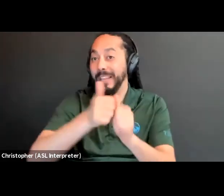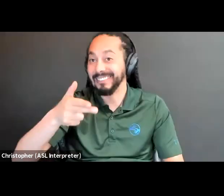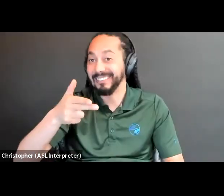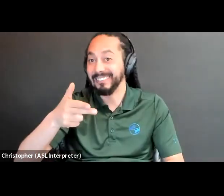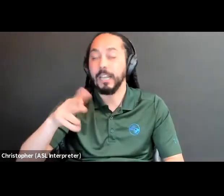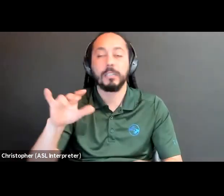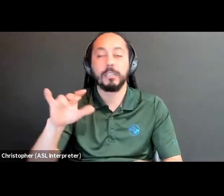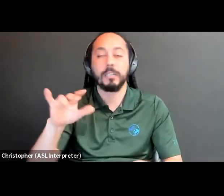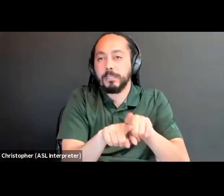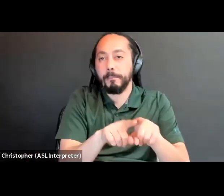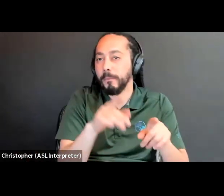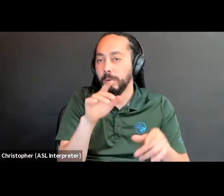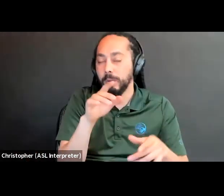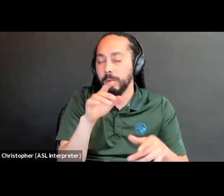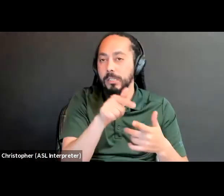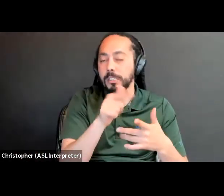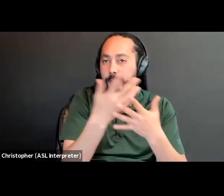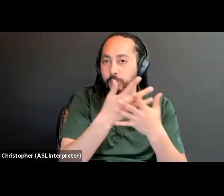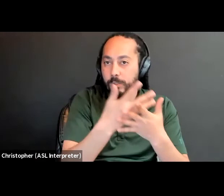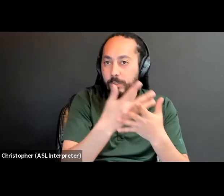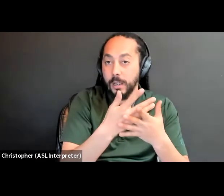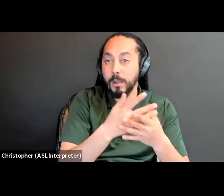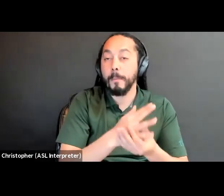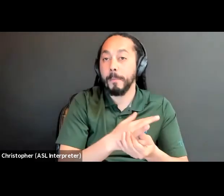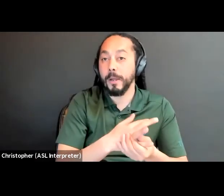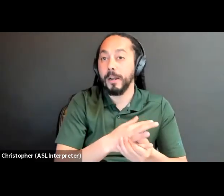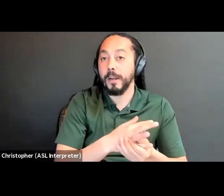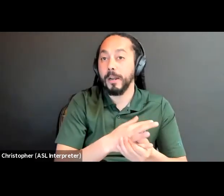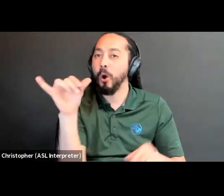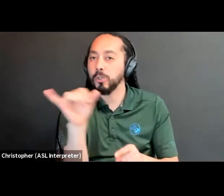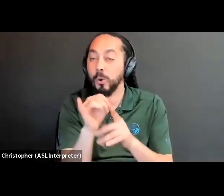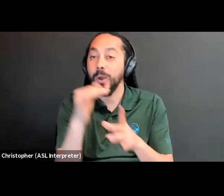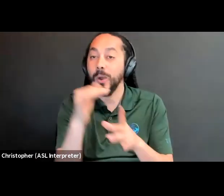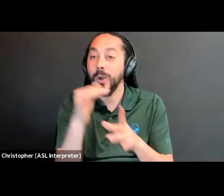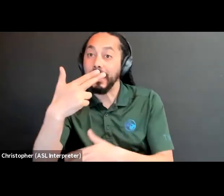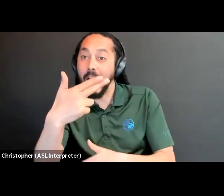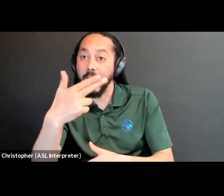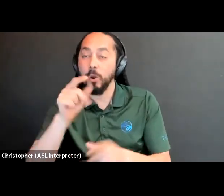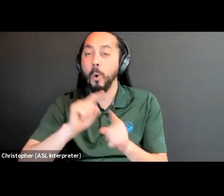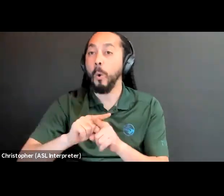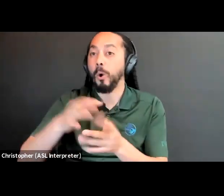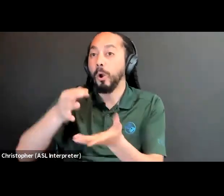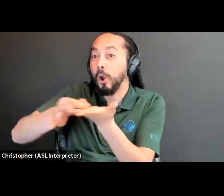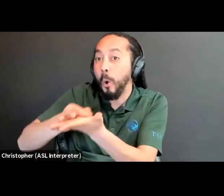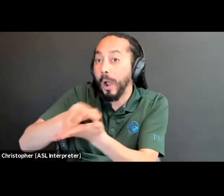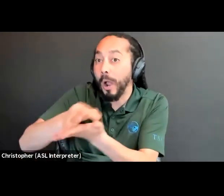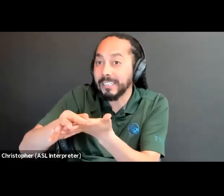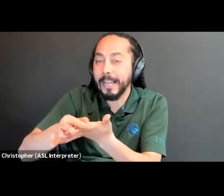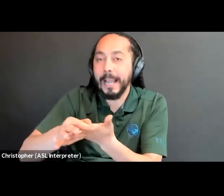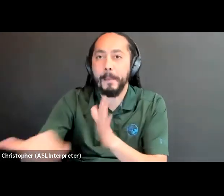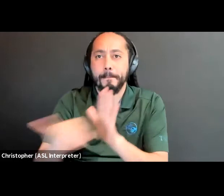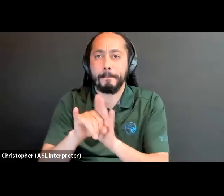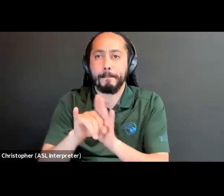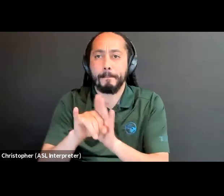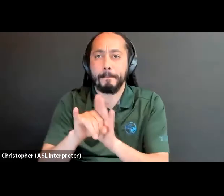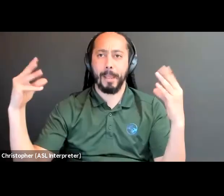But the devices can also pick up coins in your pocket. The coin in the pocket, however, doesn't tell you what to do.